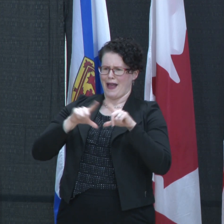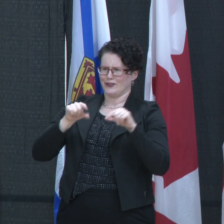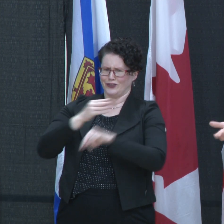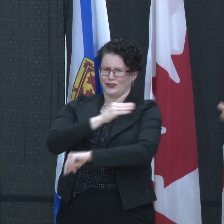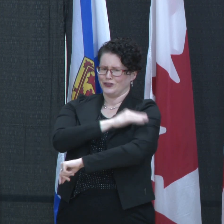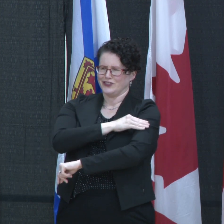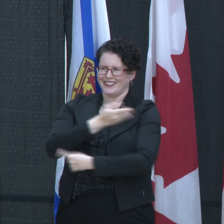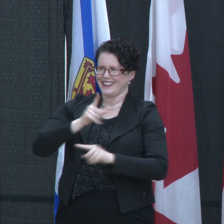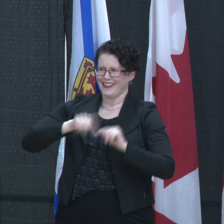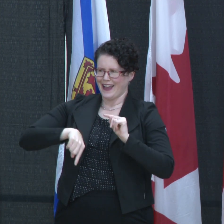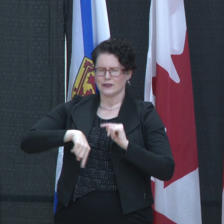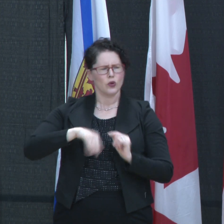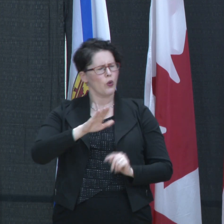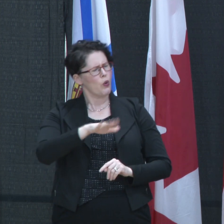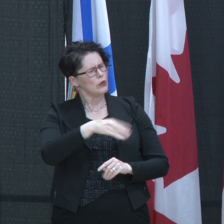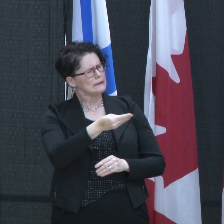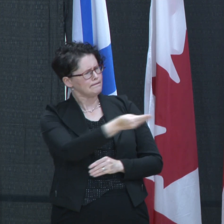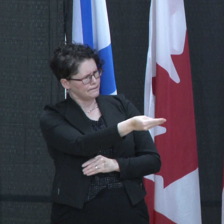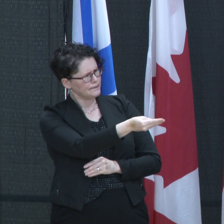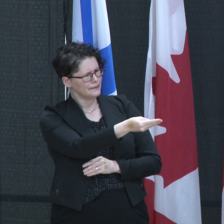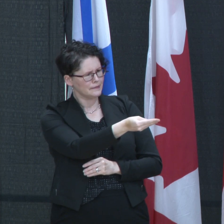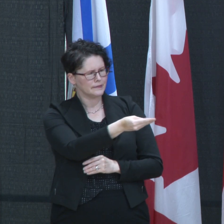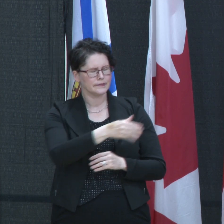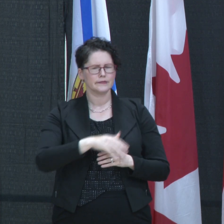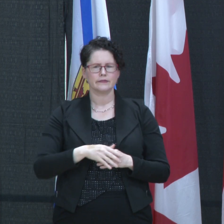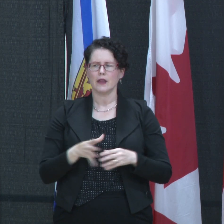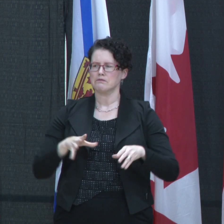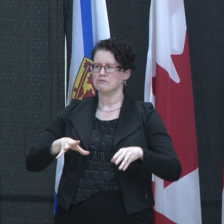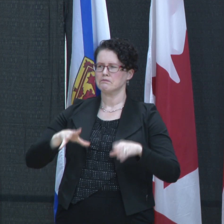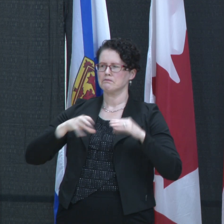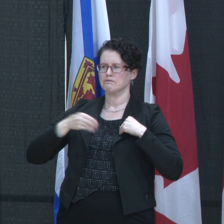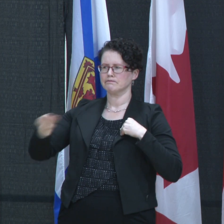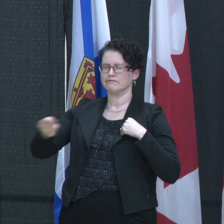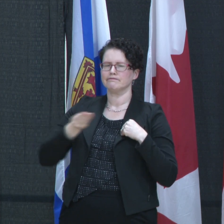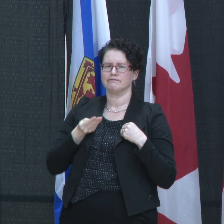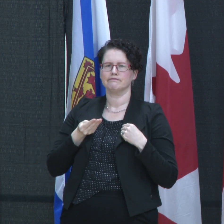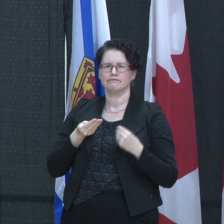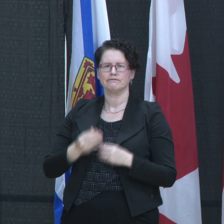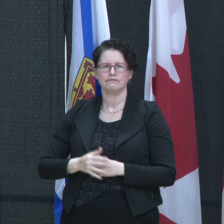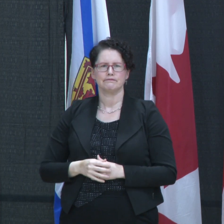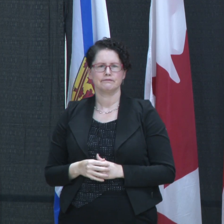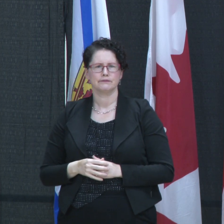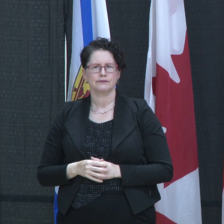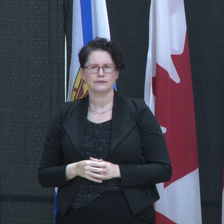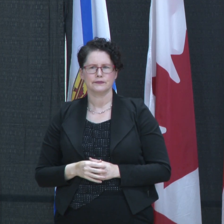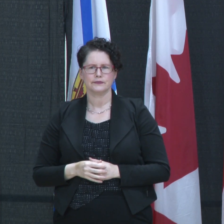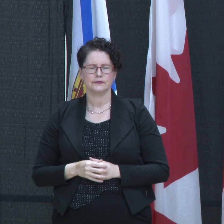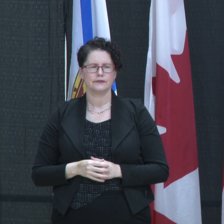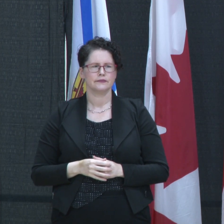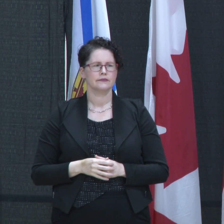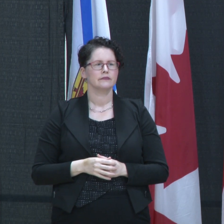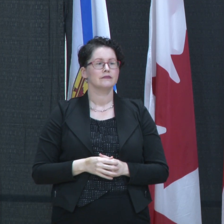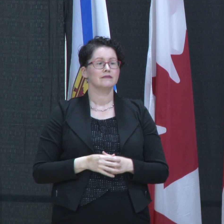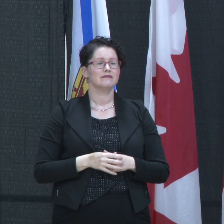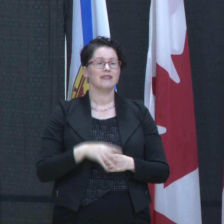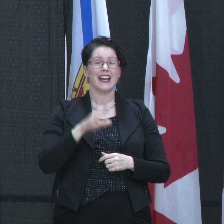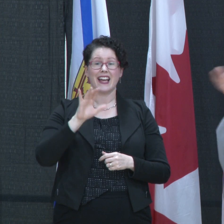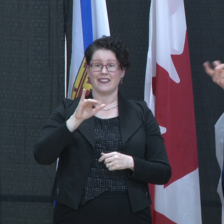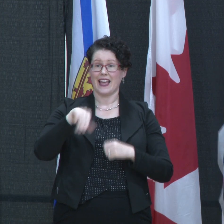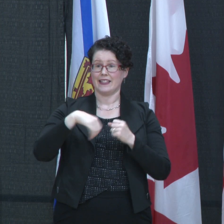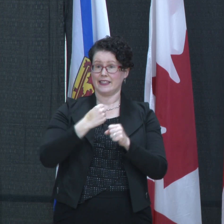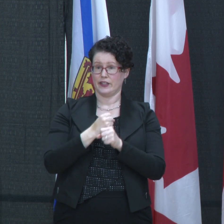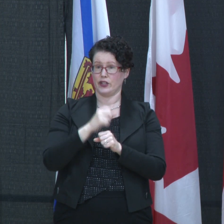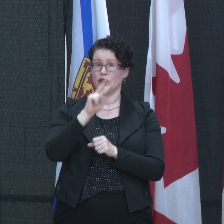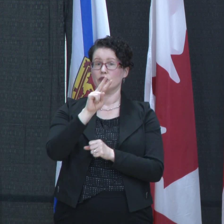patch. Earl insisted, and eventually the president-to-be took the patch. That was 2008. Let's